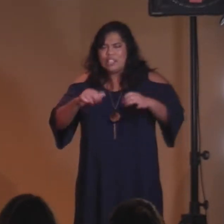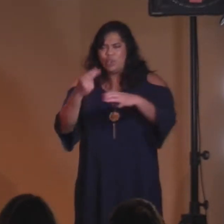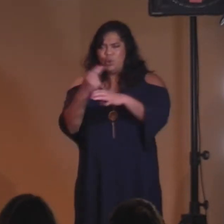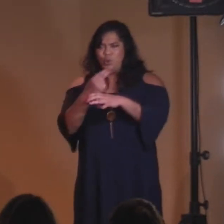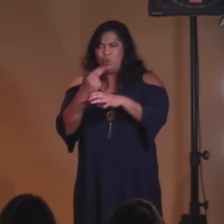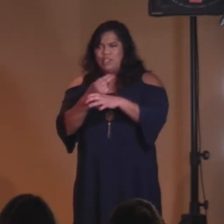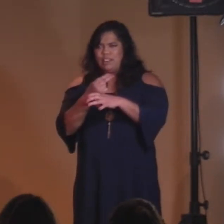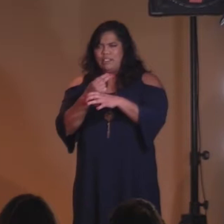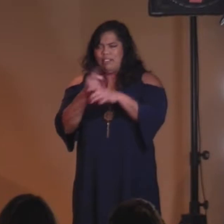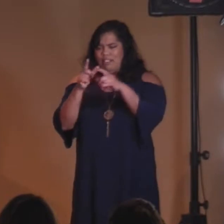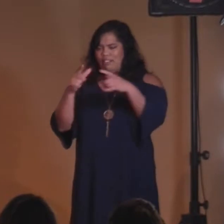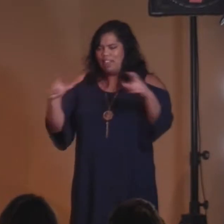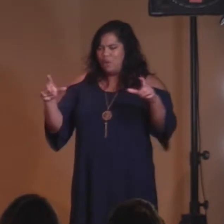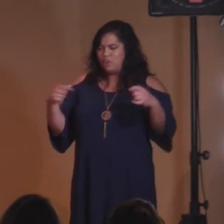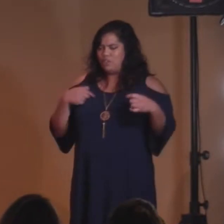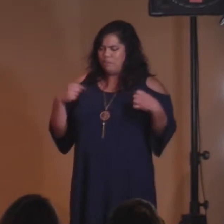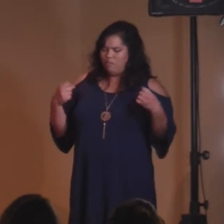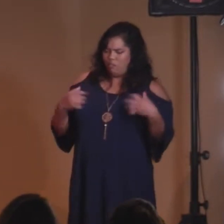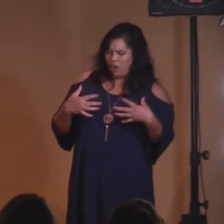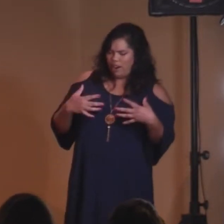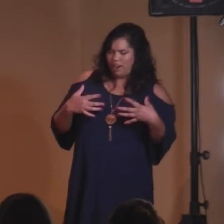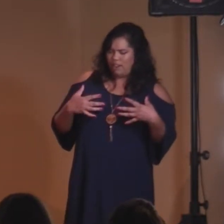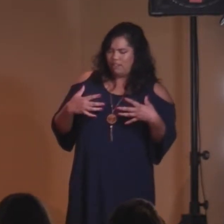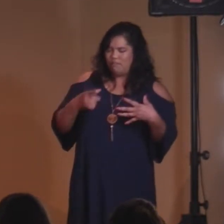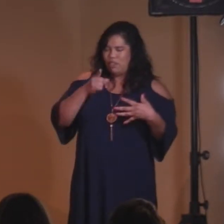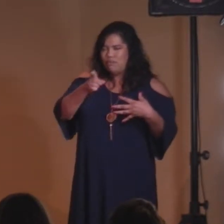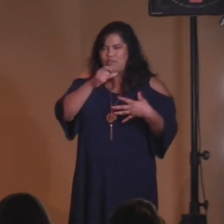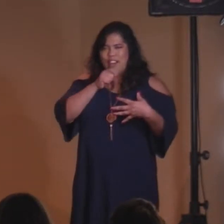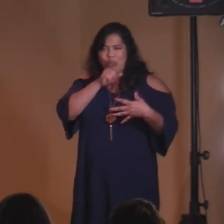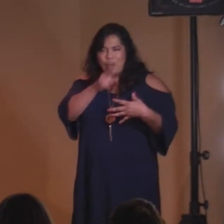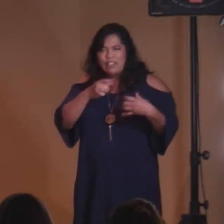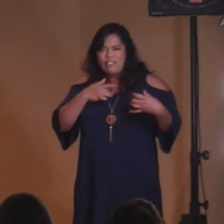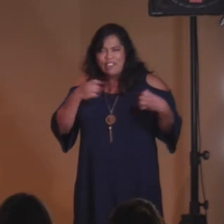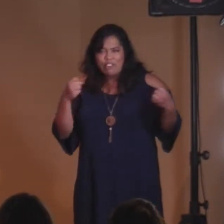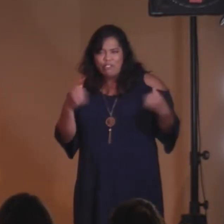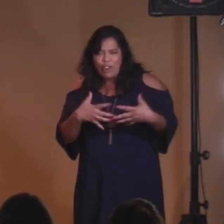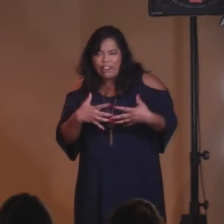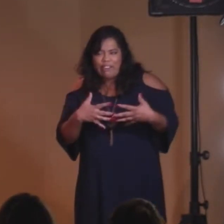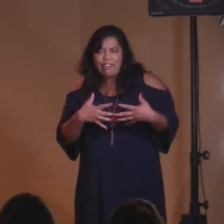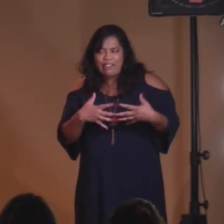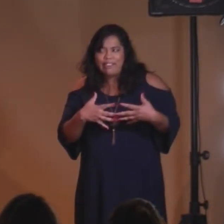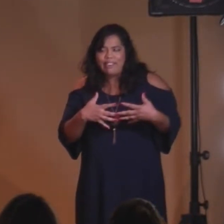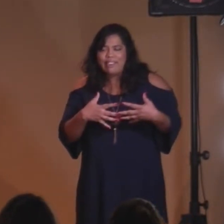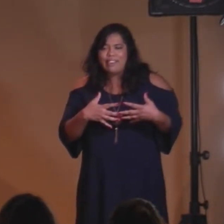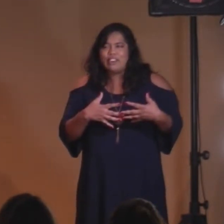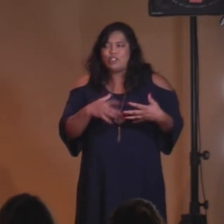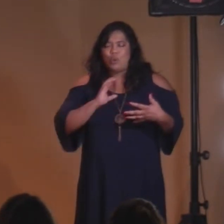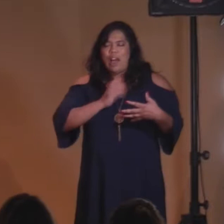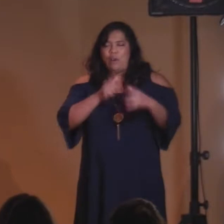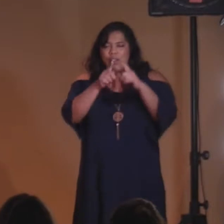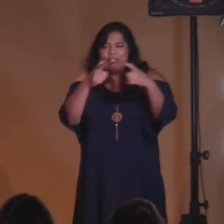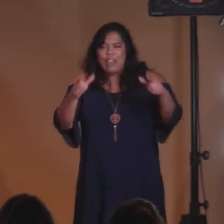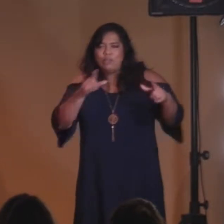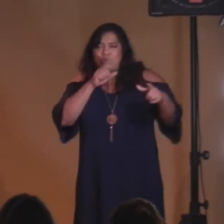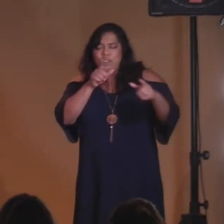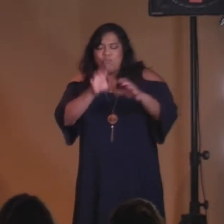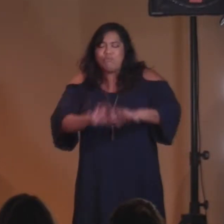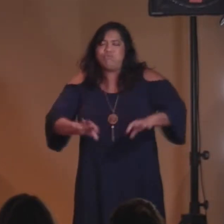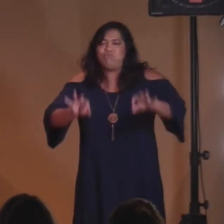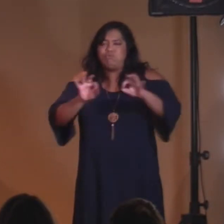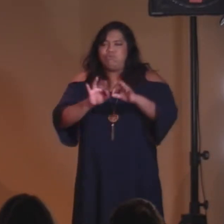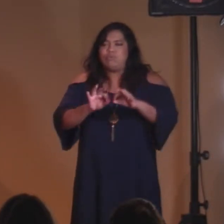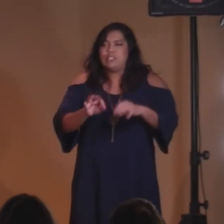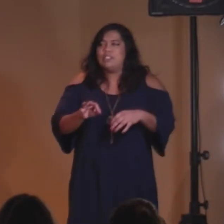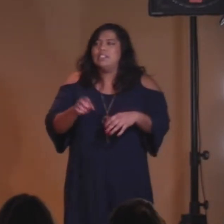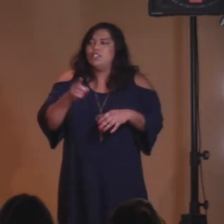How many times do we say things? Speaking it into creation. What was that Bible verse I mentioned last week? You